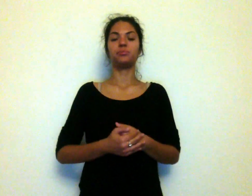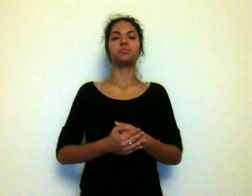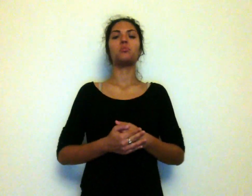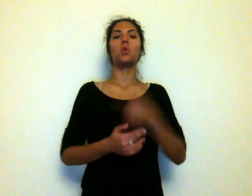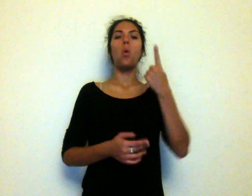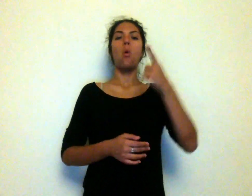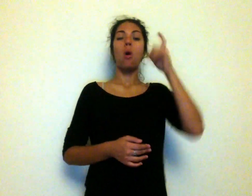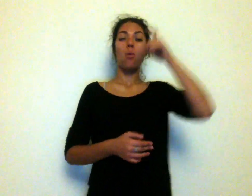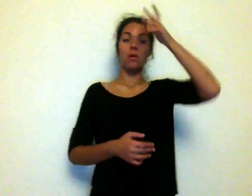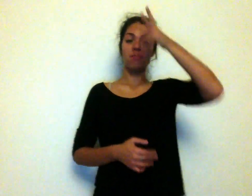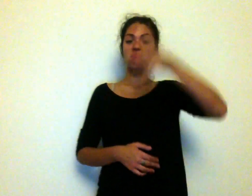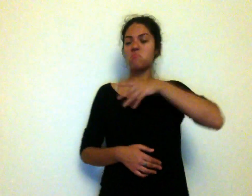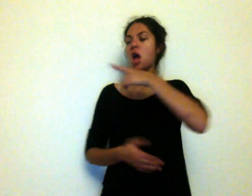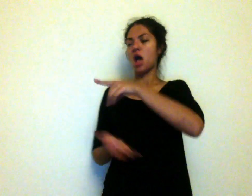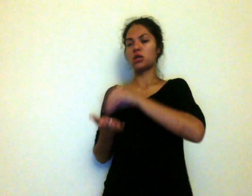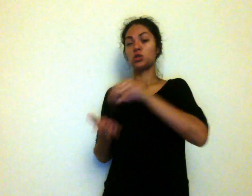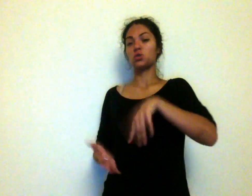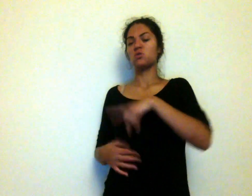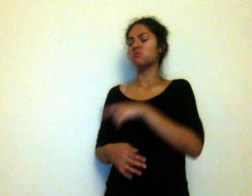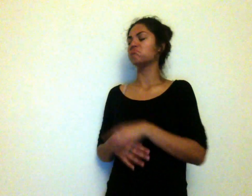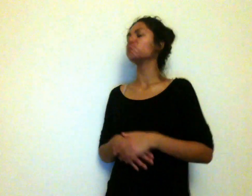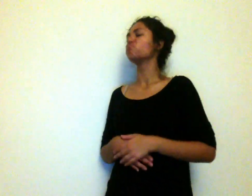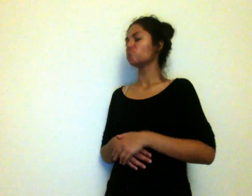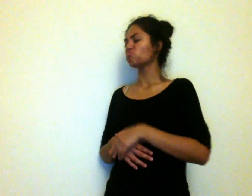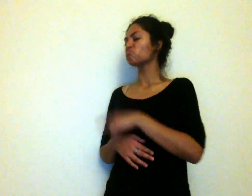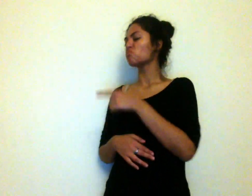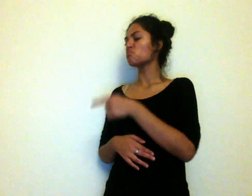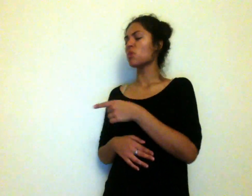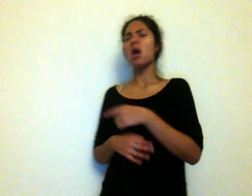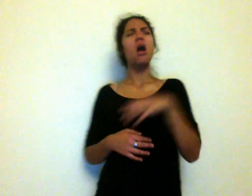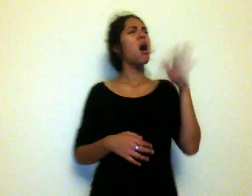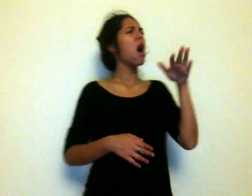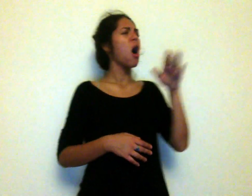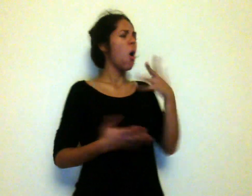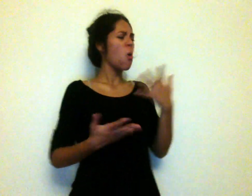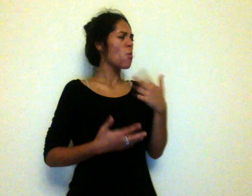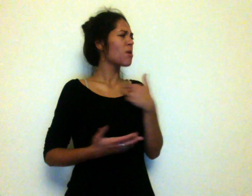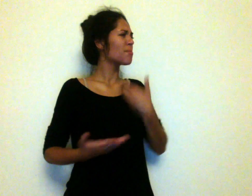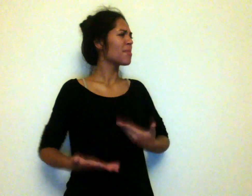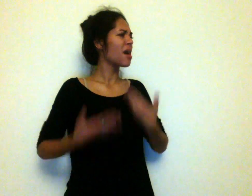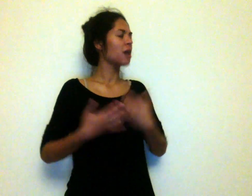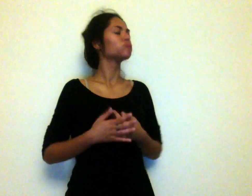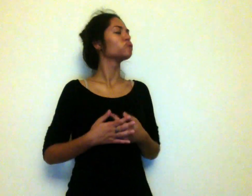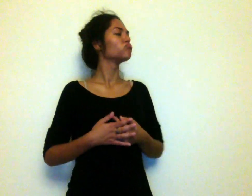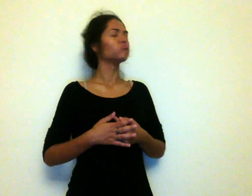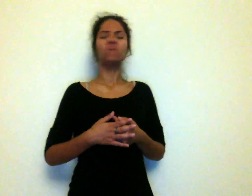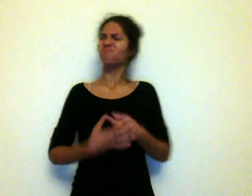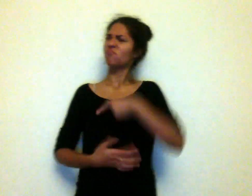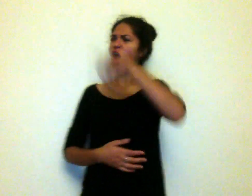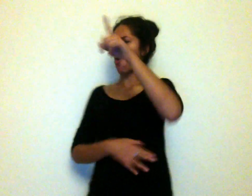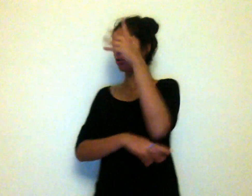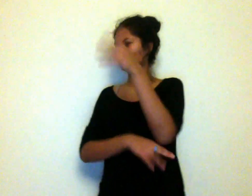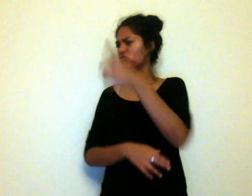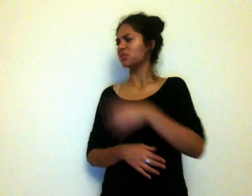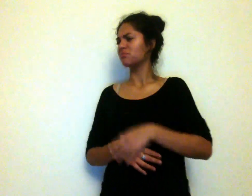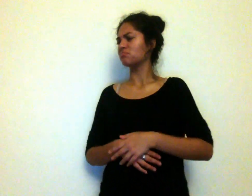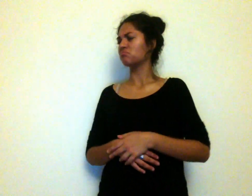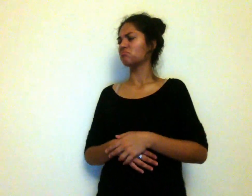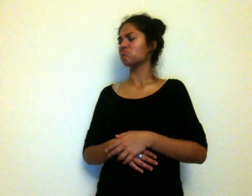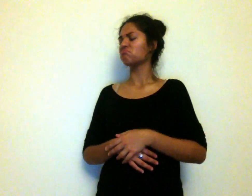to him, what do you see there? And he says, I see a tree. And then he says to the student, what do you see on the tree? He says, I see branches. What else do you